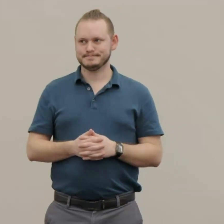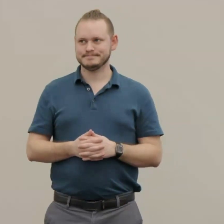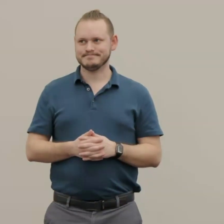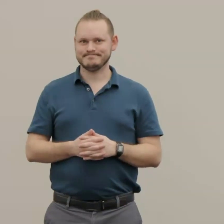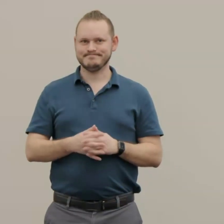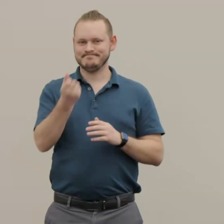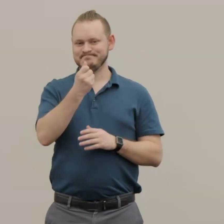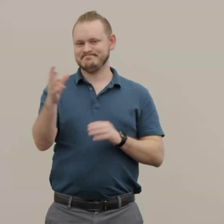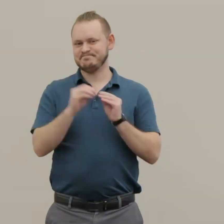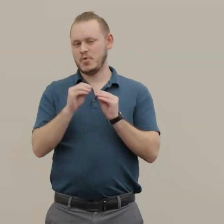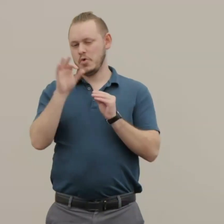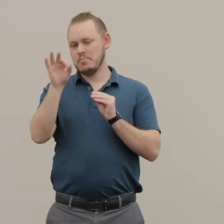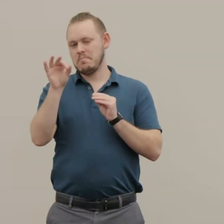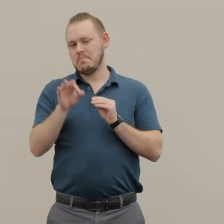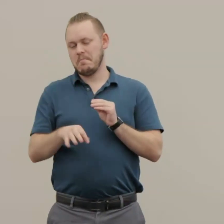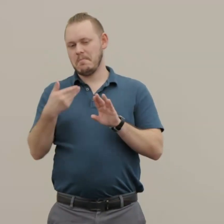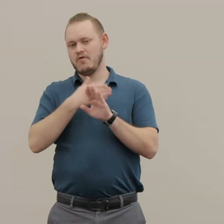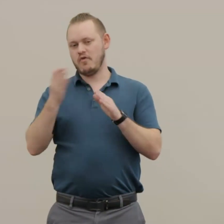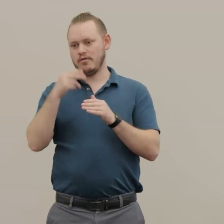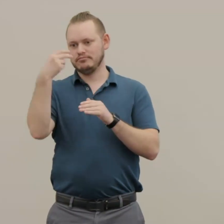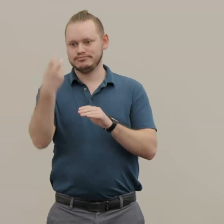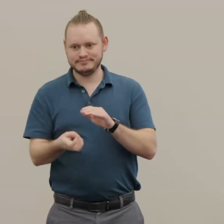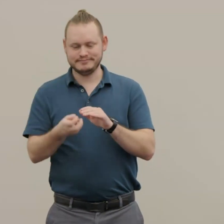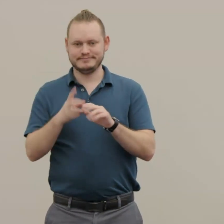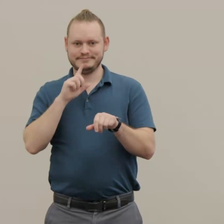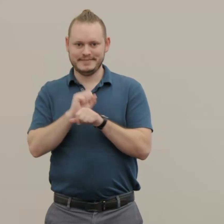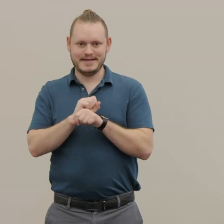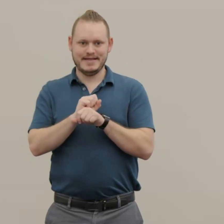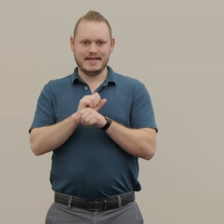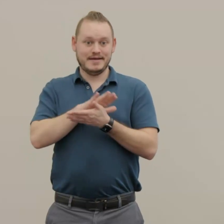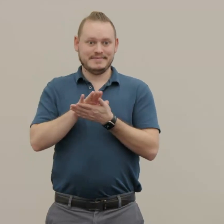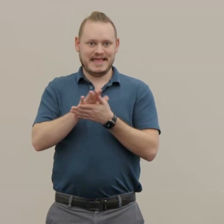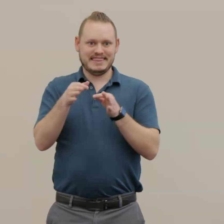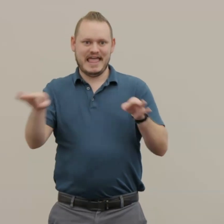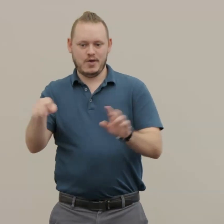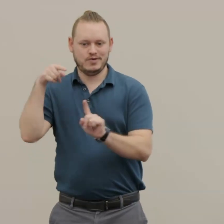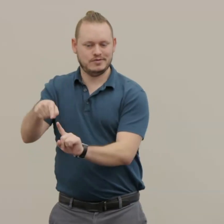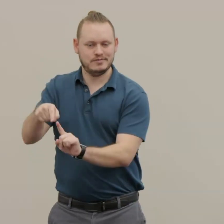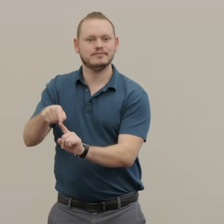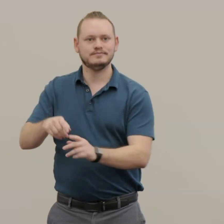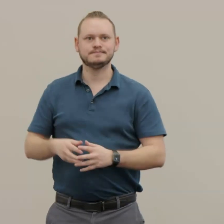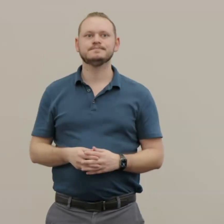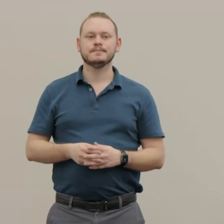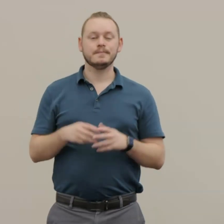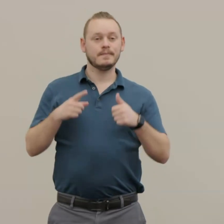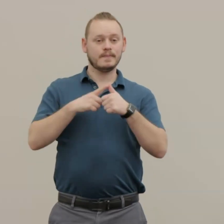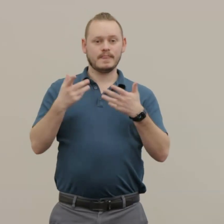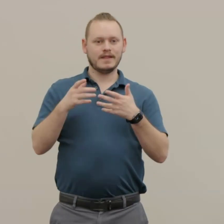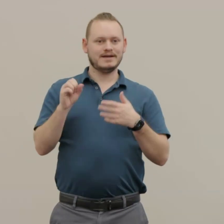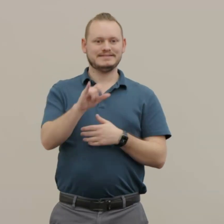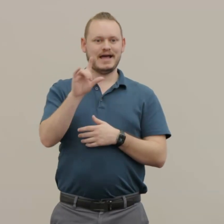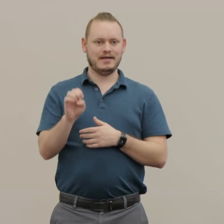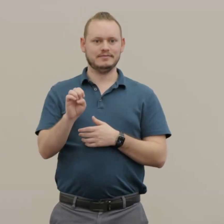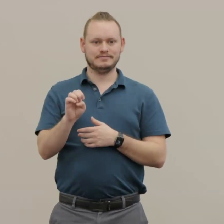Few more things before we get into the actual language of plain language, and that is styles.